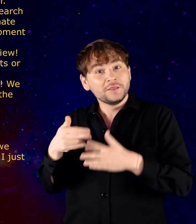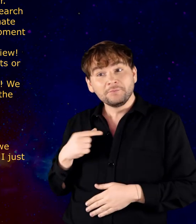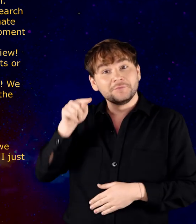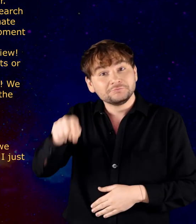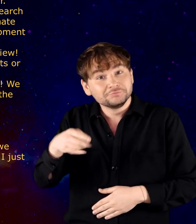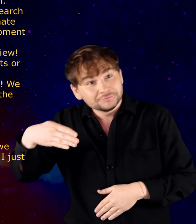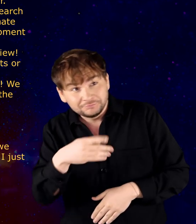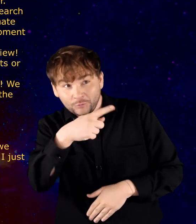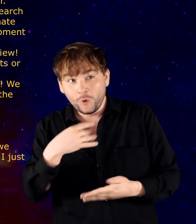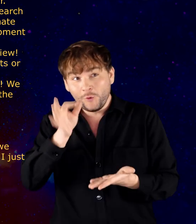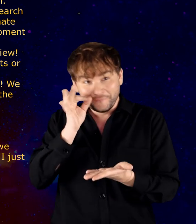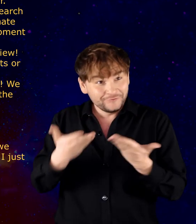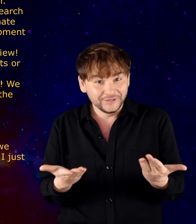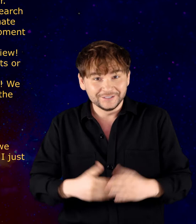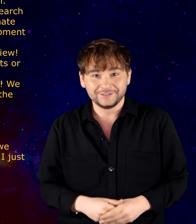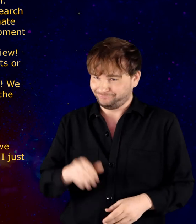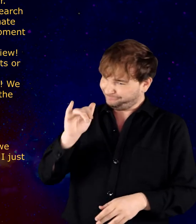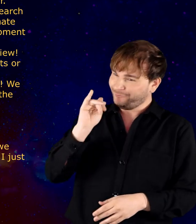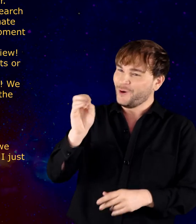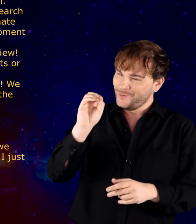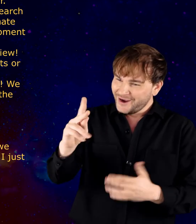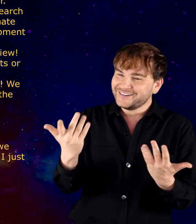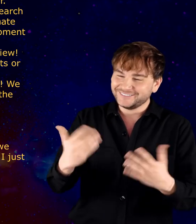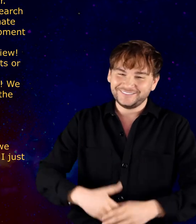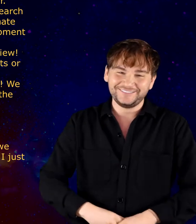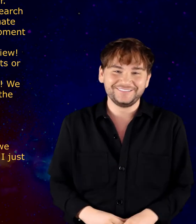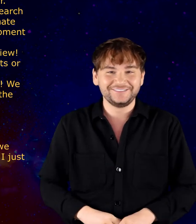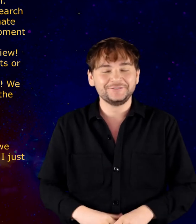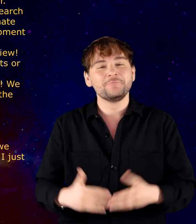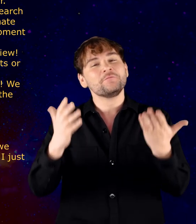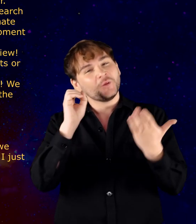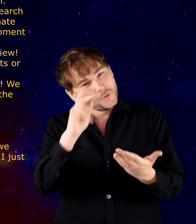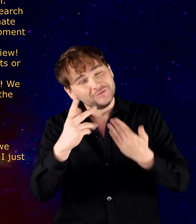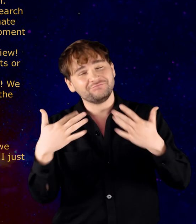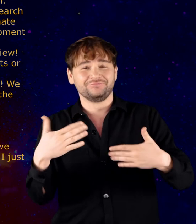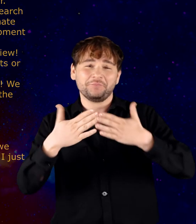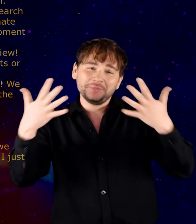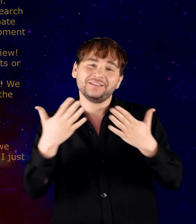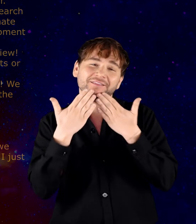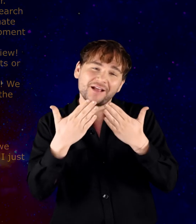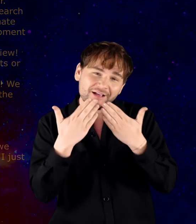in touch. And maybe next time when I go to Rotterdam, I just come over for a coffee, maybe.